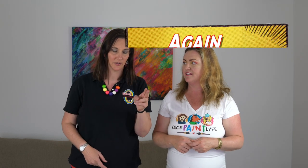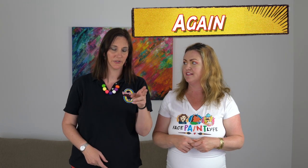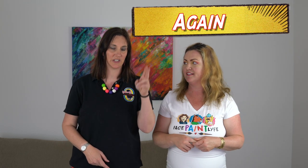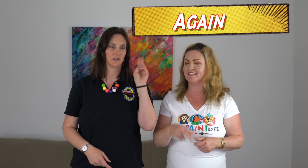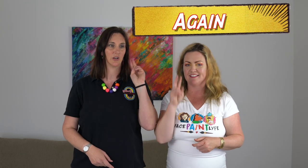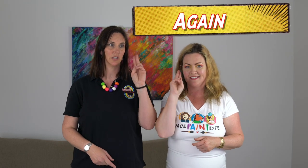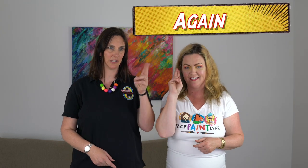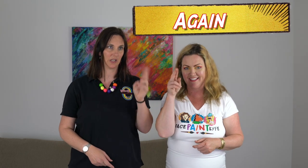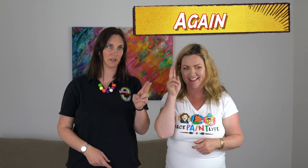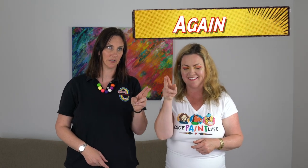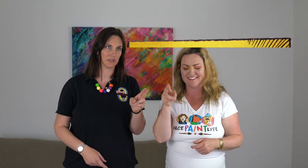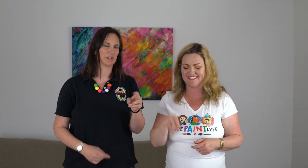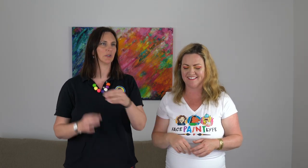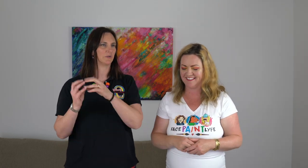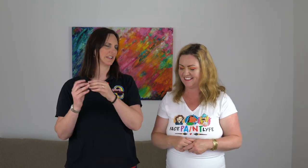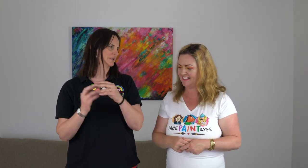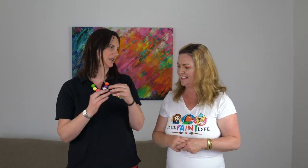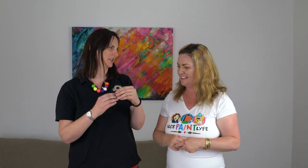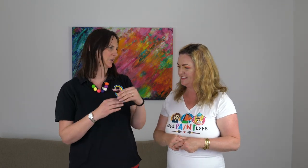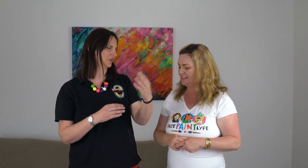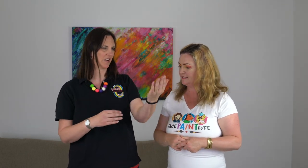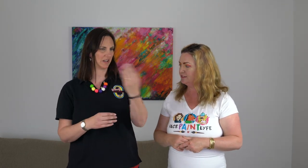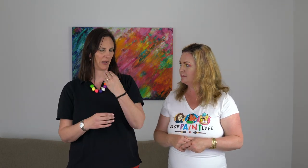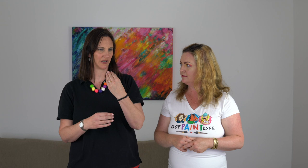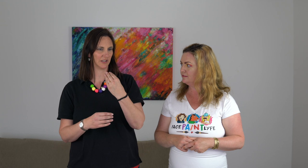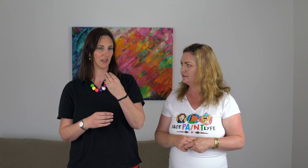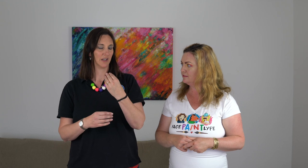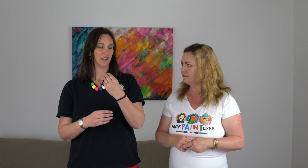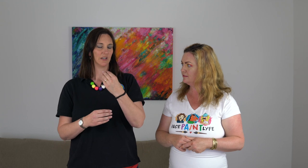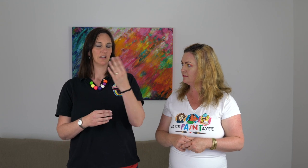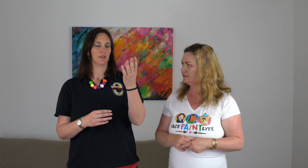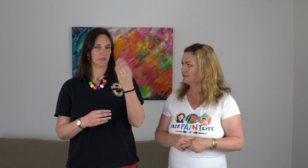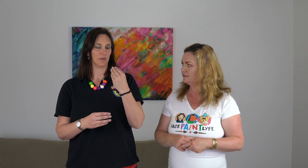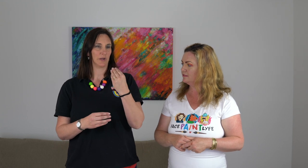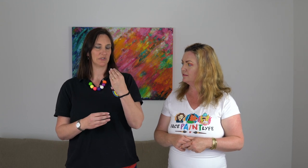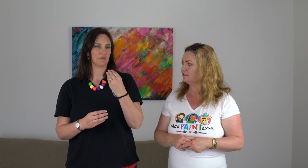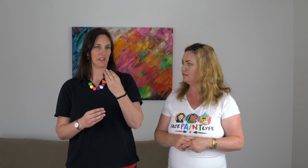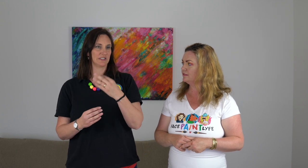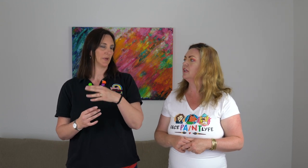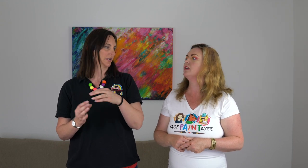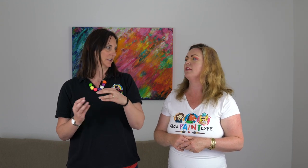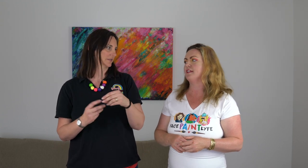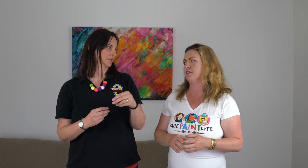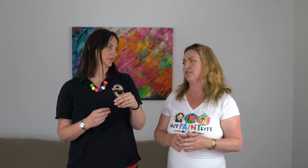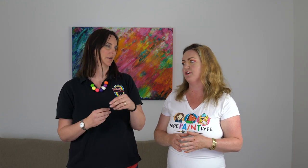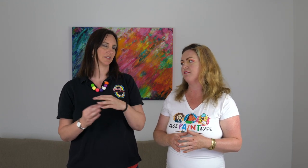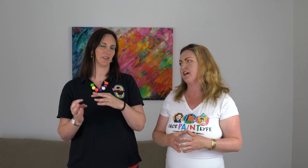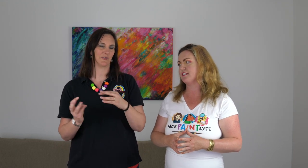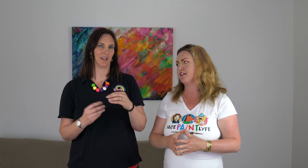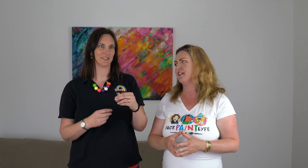use that a lot. Again. Especially with finger spelling. When you're reading back deaf people's finger spelling. They do go very fast, so fast. So